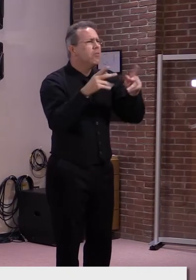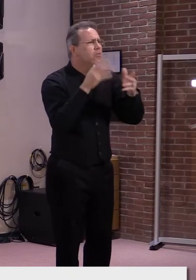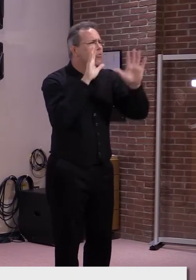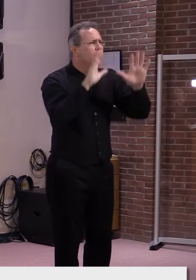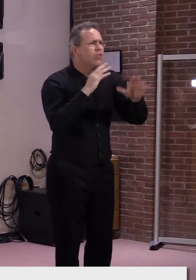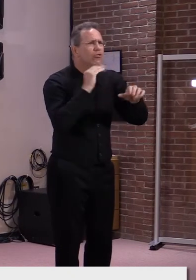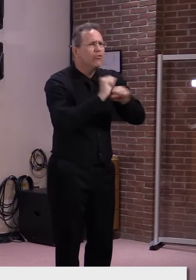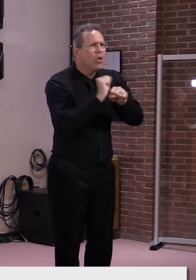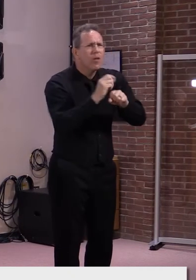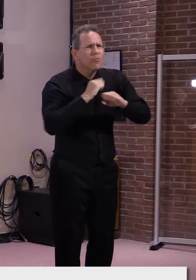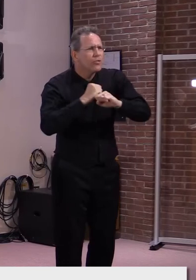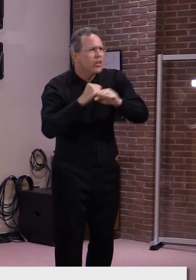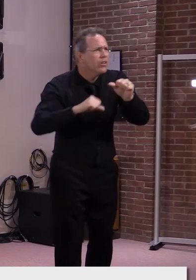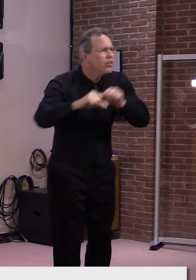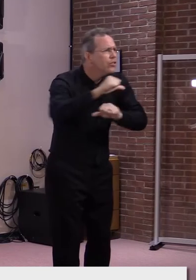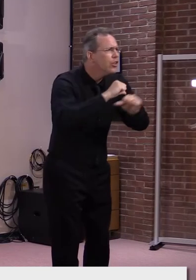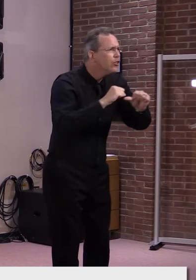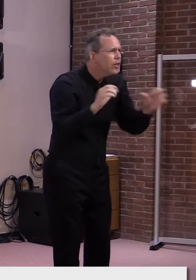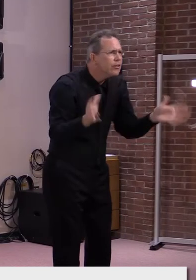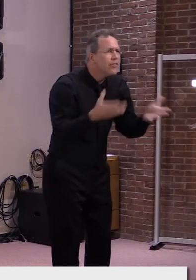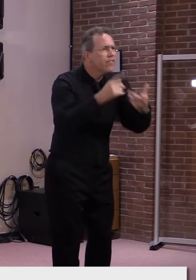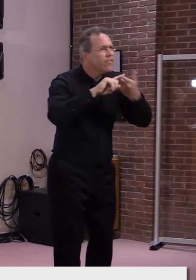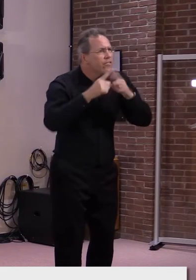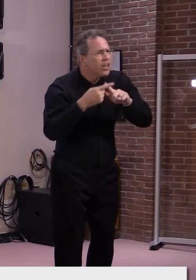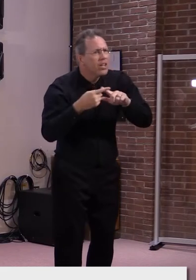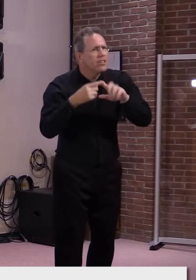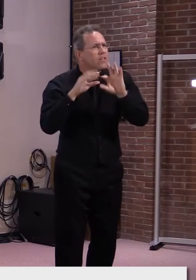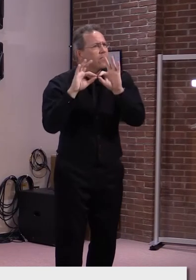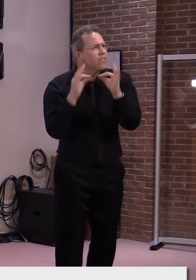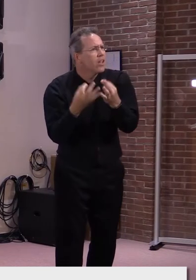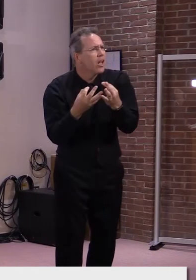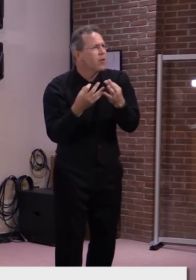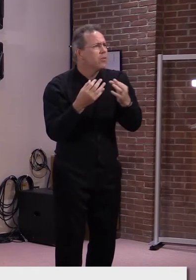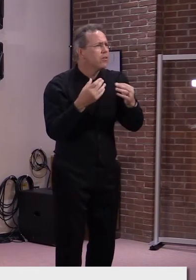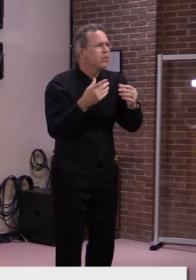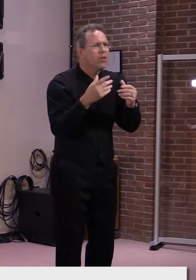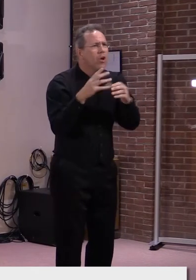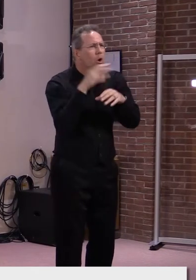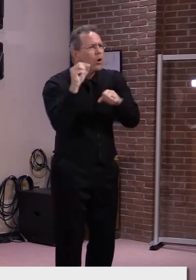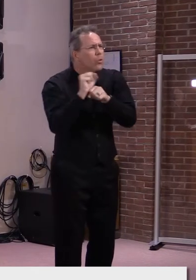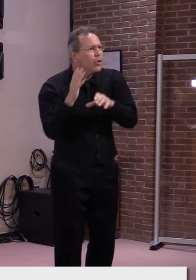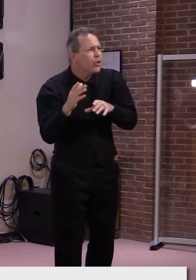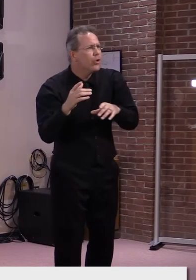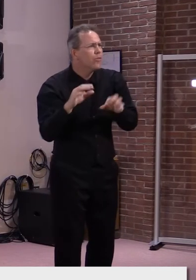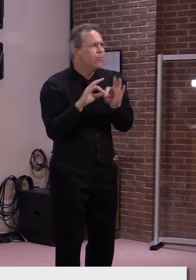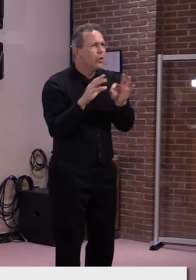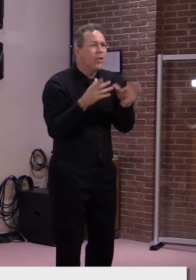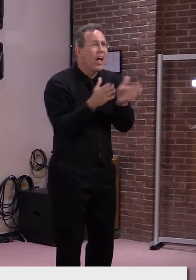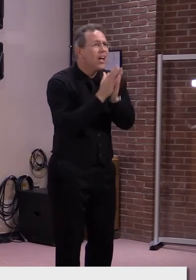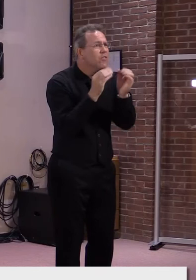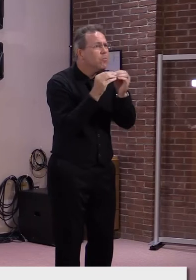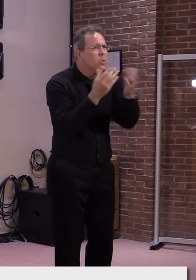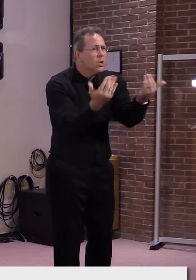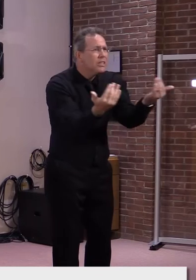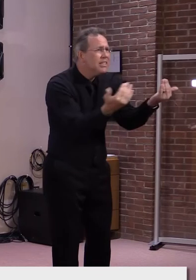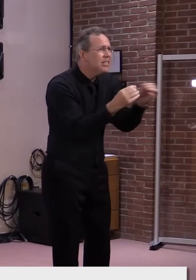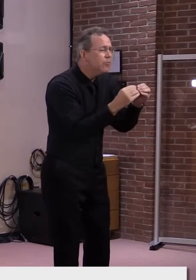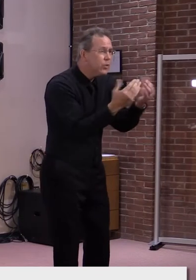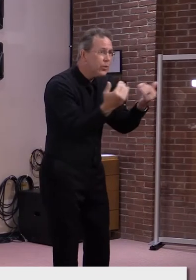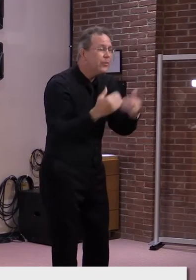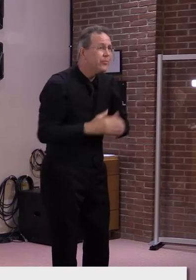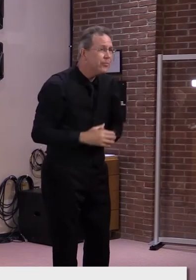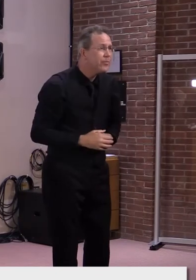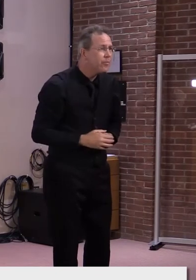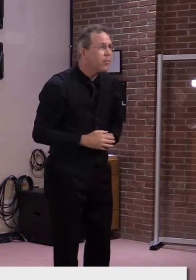We just need a few more to reach our goal. In terms of overall progress, as of today, as I